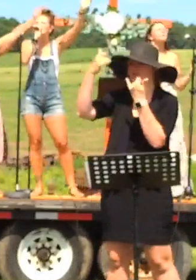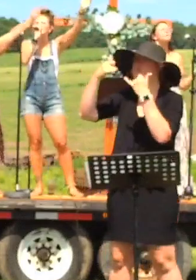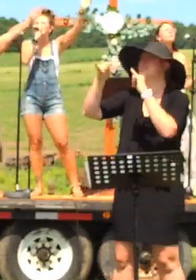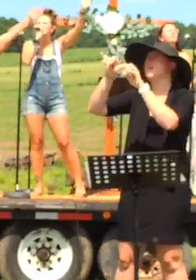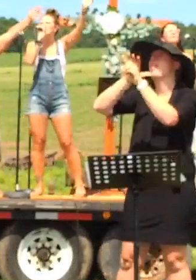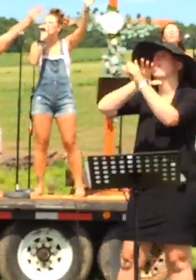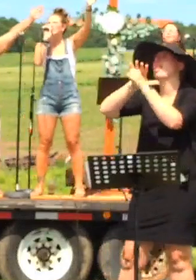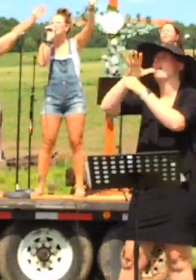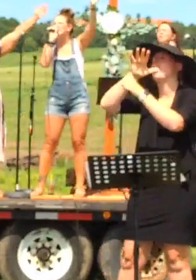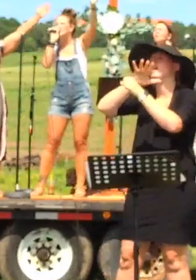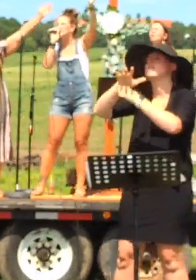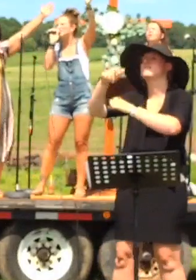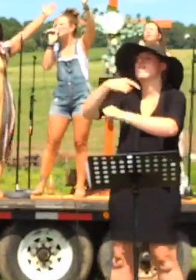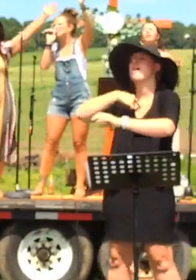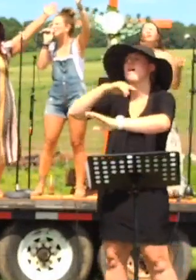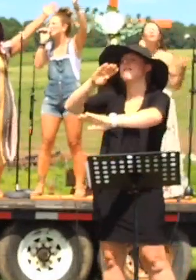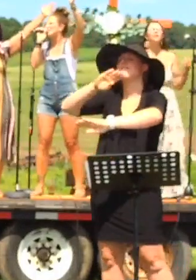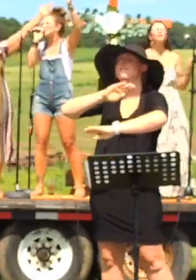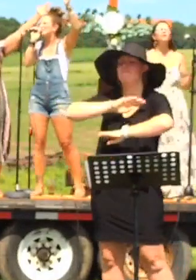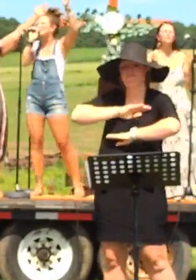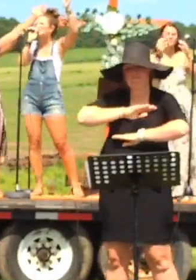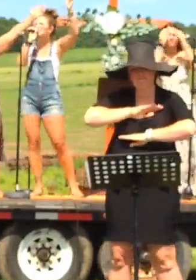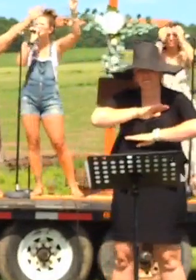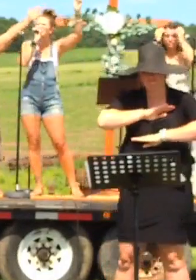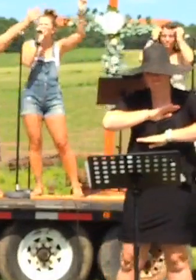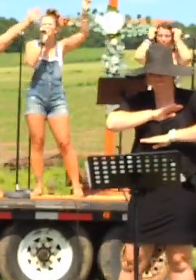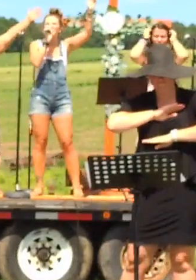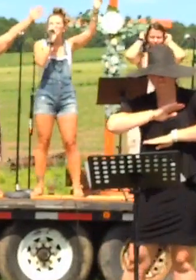Jesus, you're still